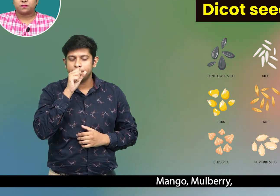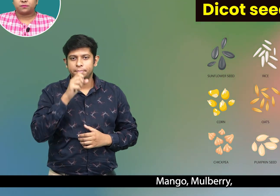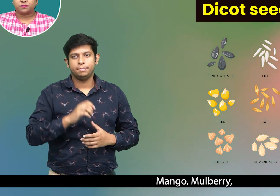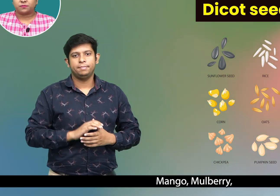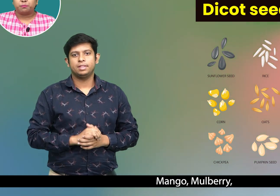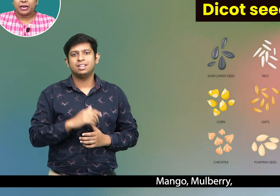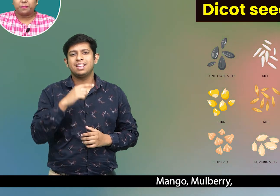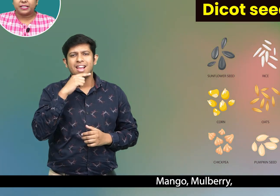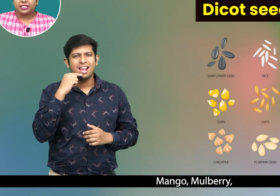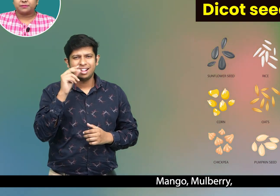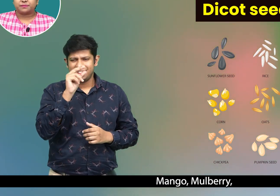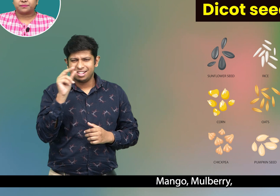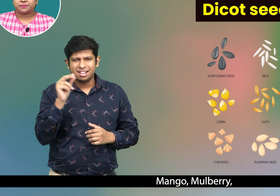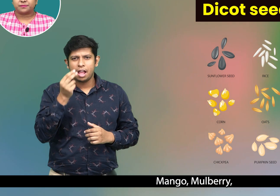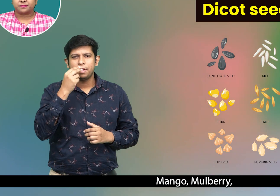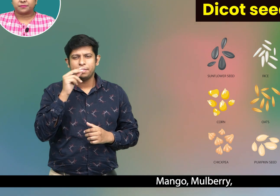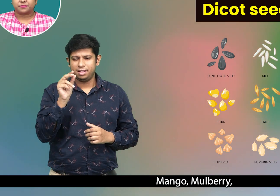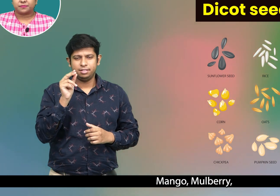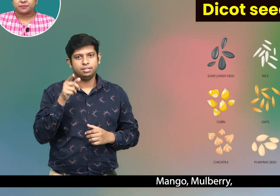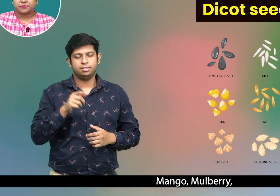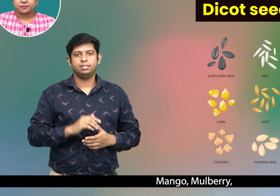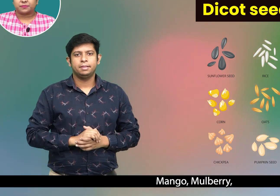mango, mulberry,